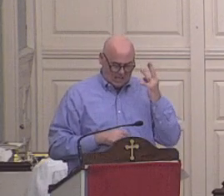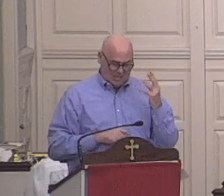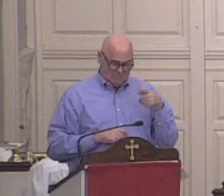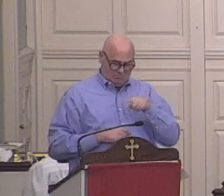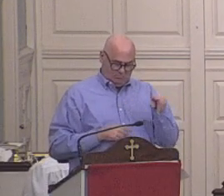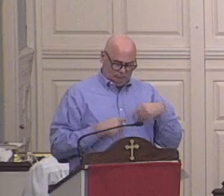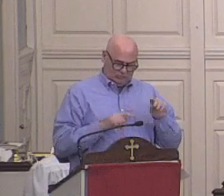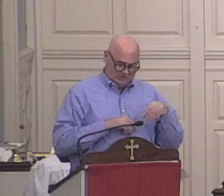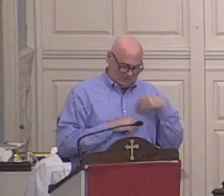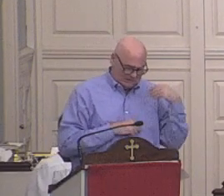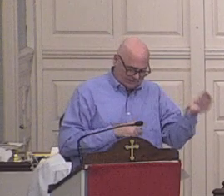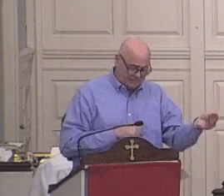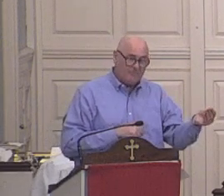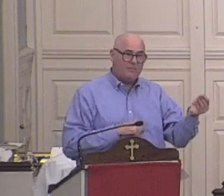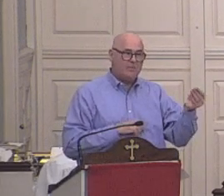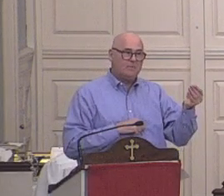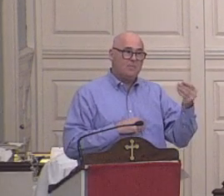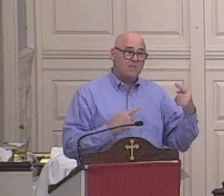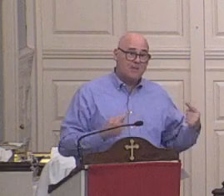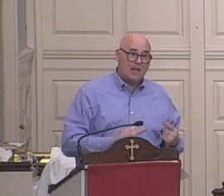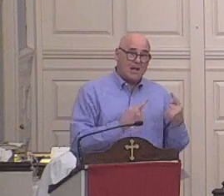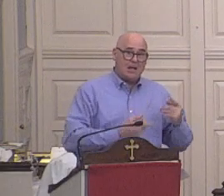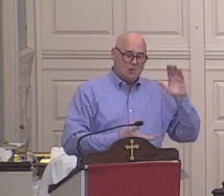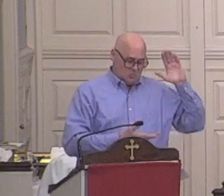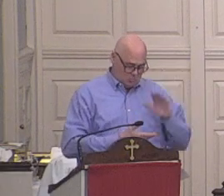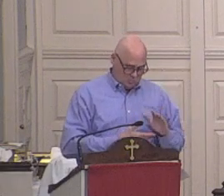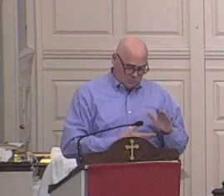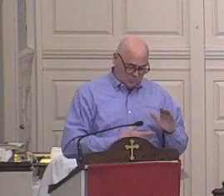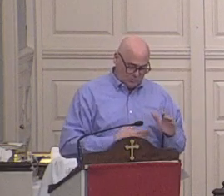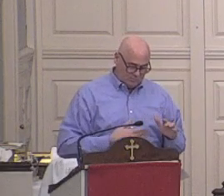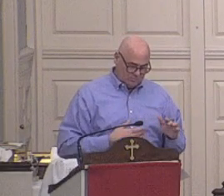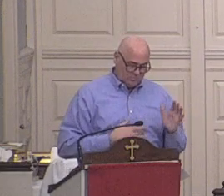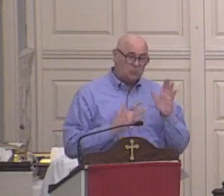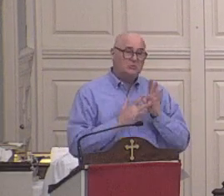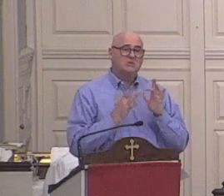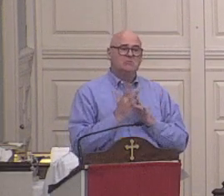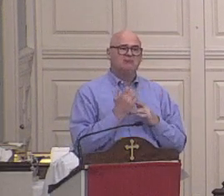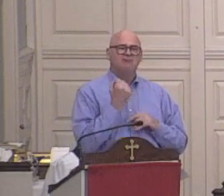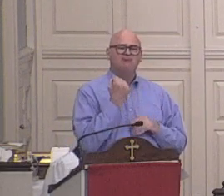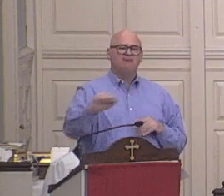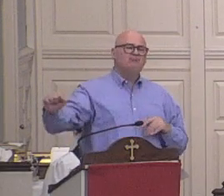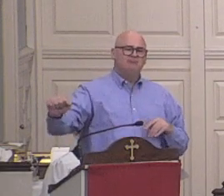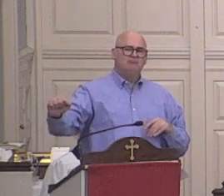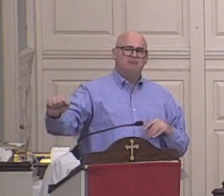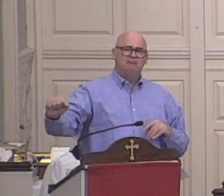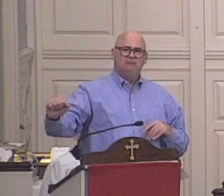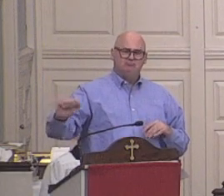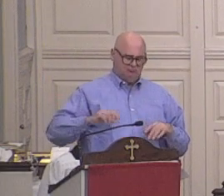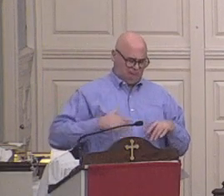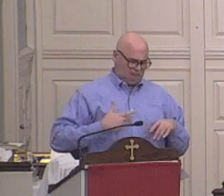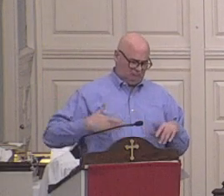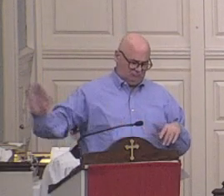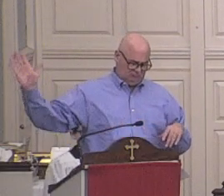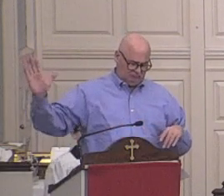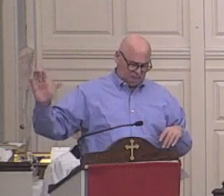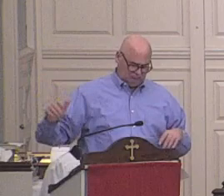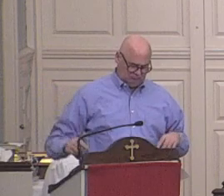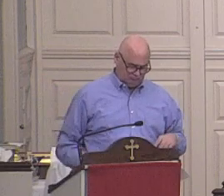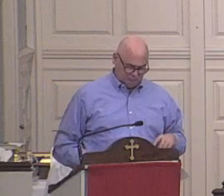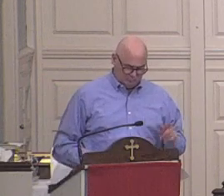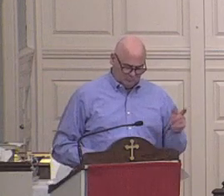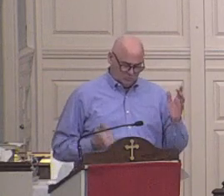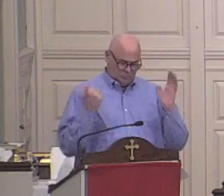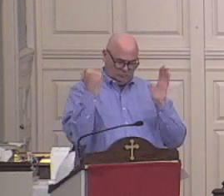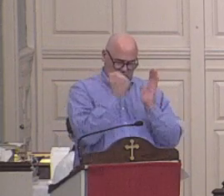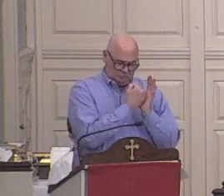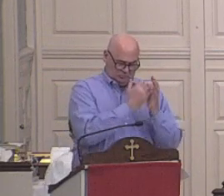which is translated place of the skull. They gave him wine drugged with myrrh, but he